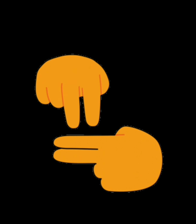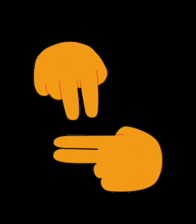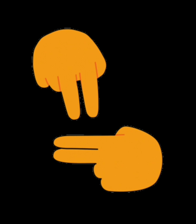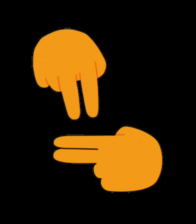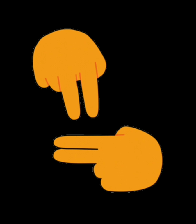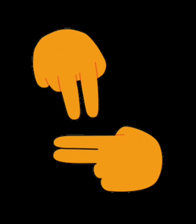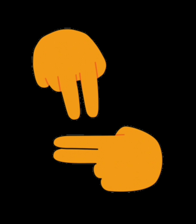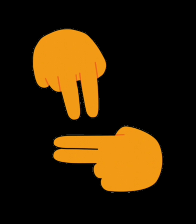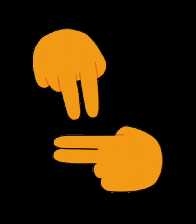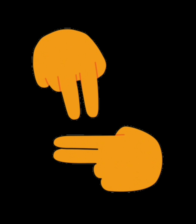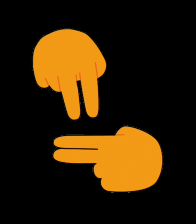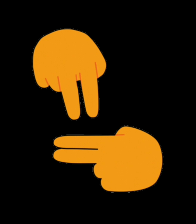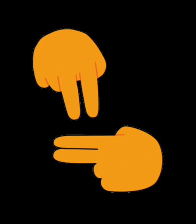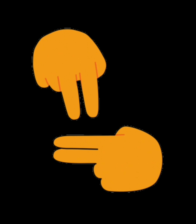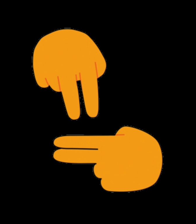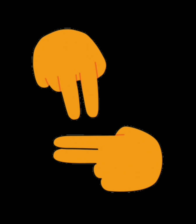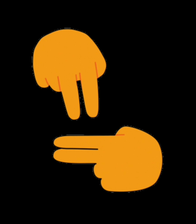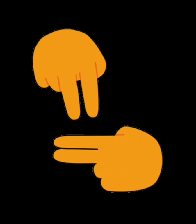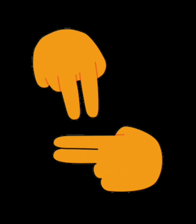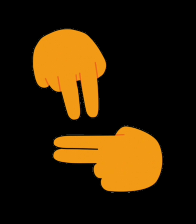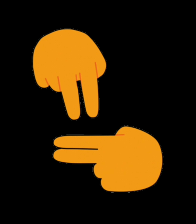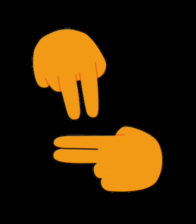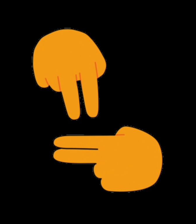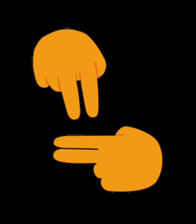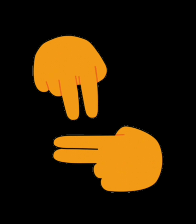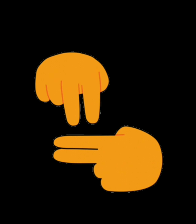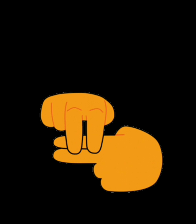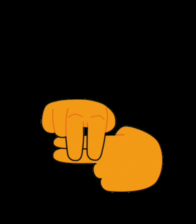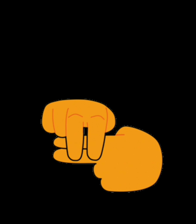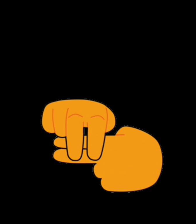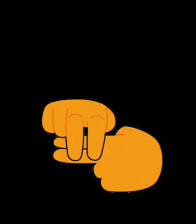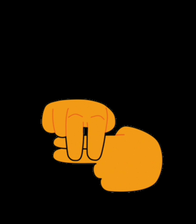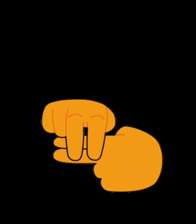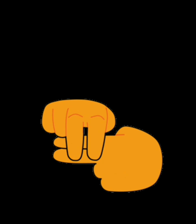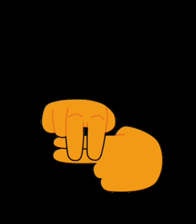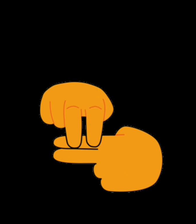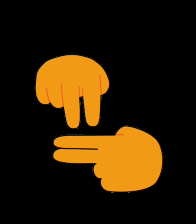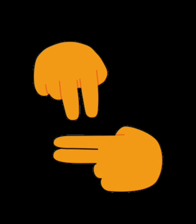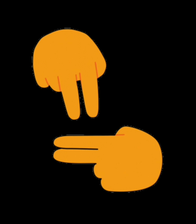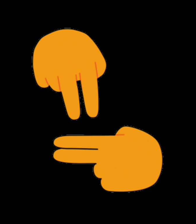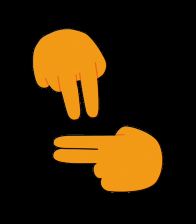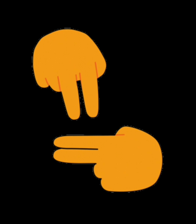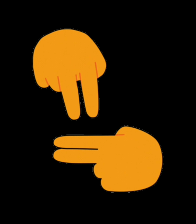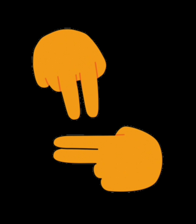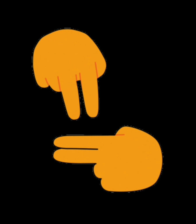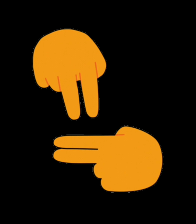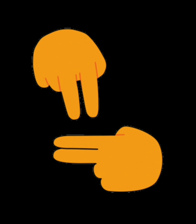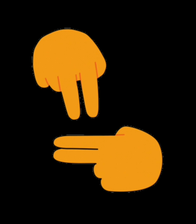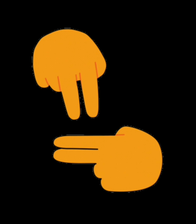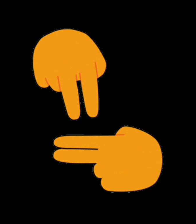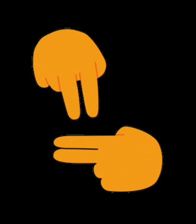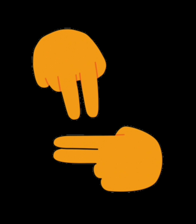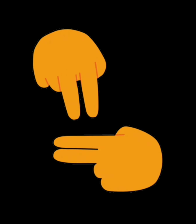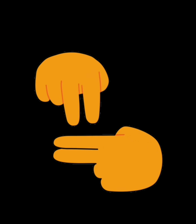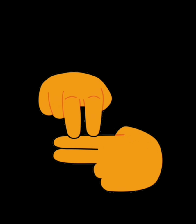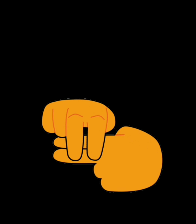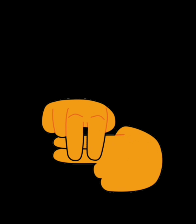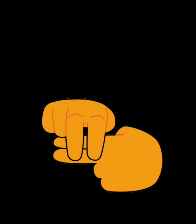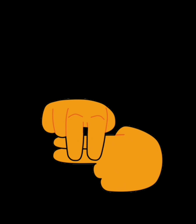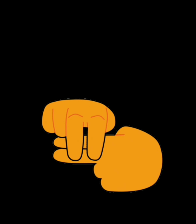hand, with index and middle fingers extended together, in a slight hook to make the person's legs,